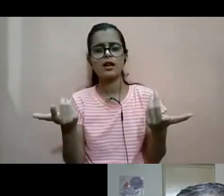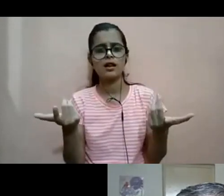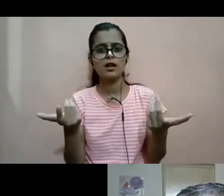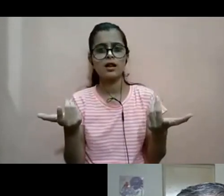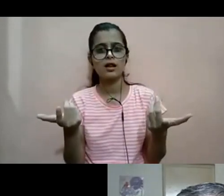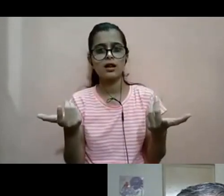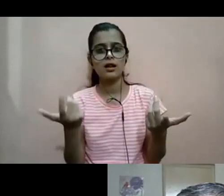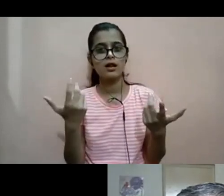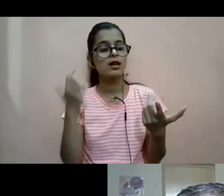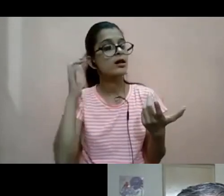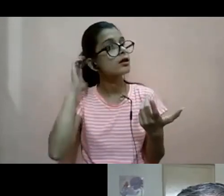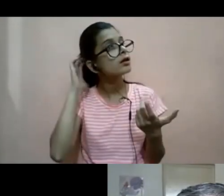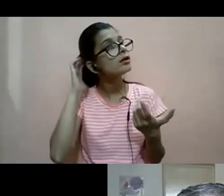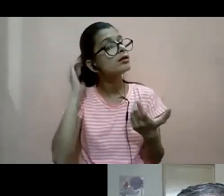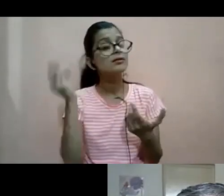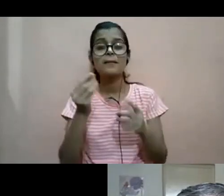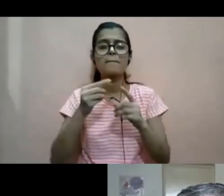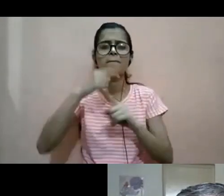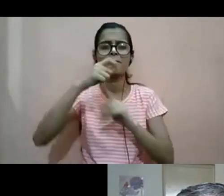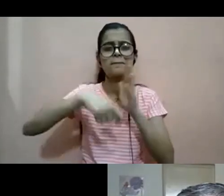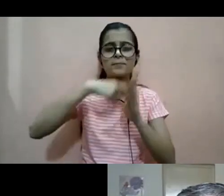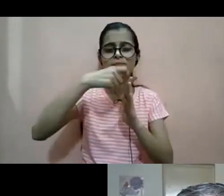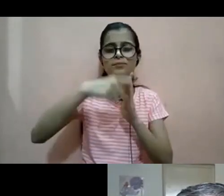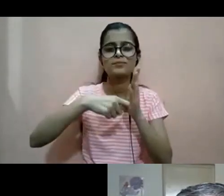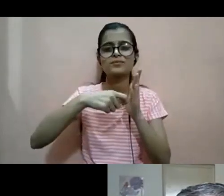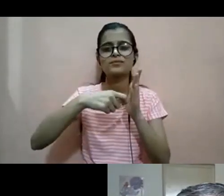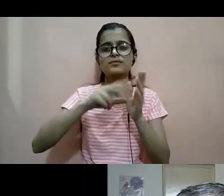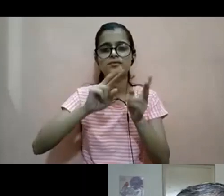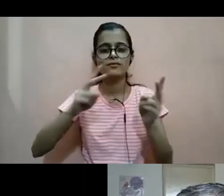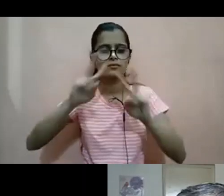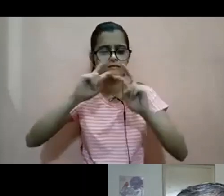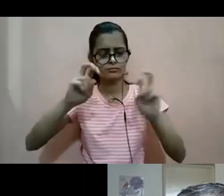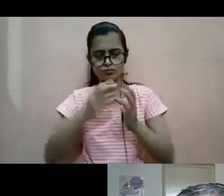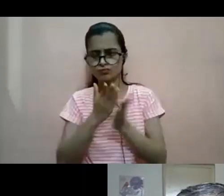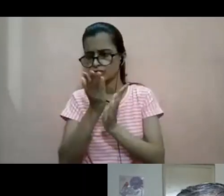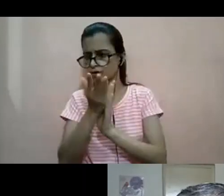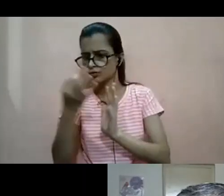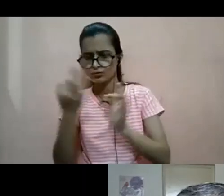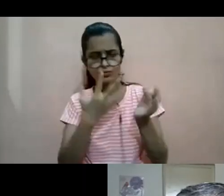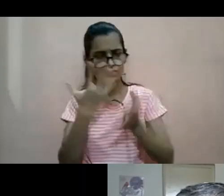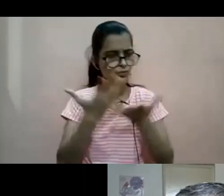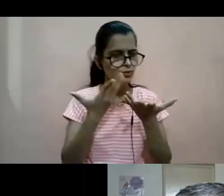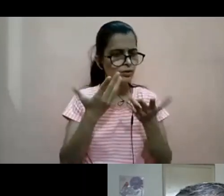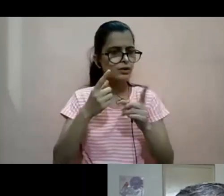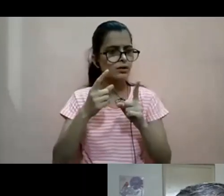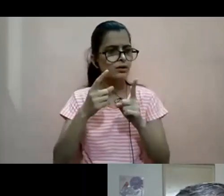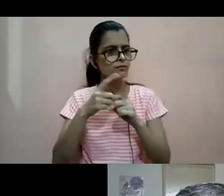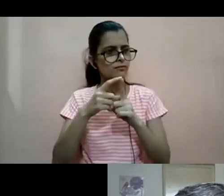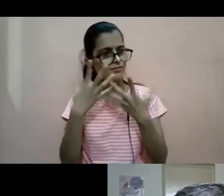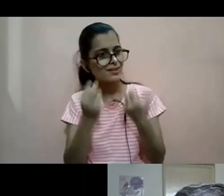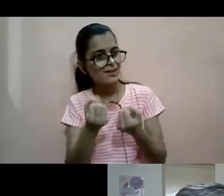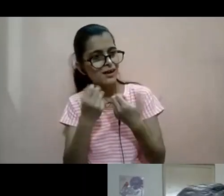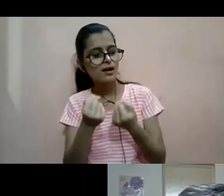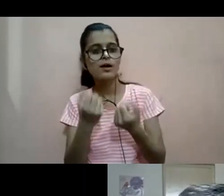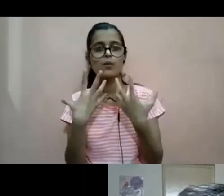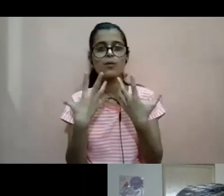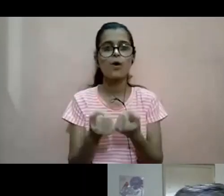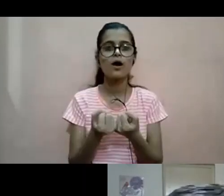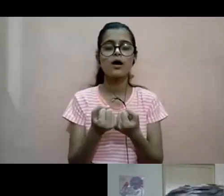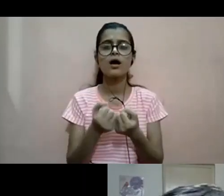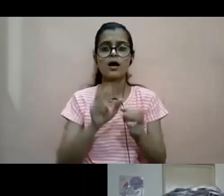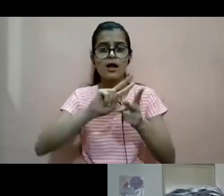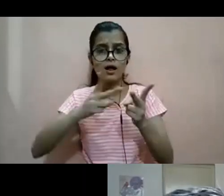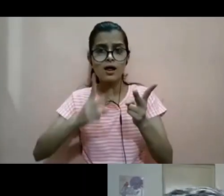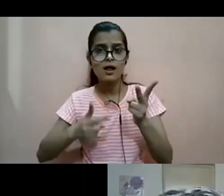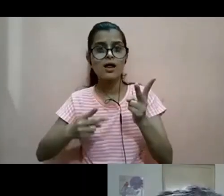a running parallel project of searching for new ways of desiring. And this new desire, or